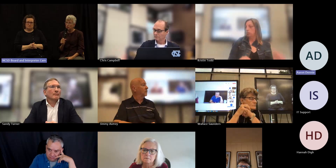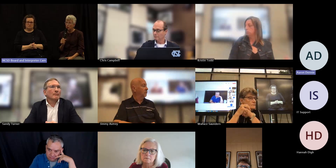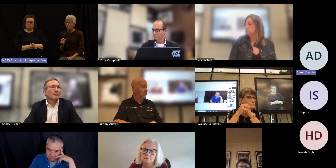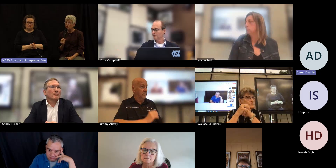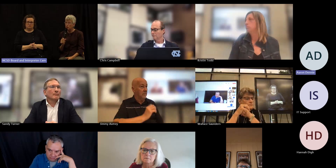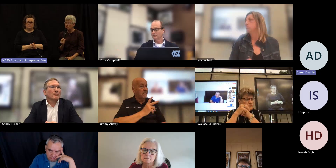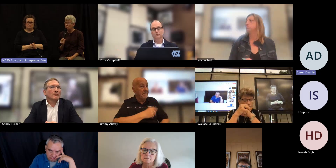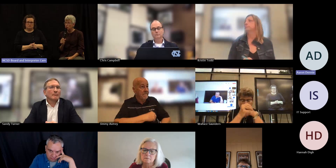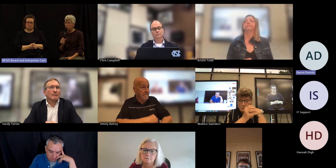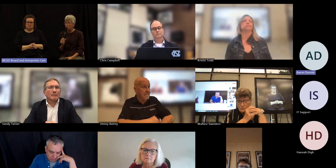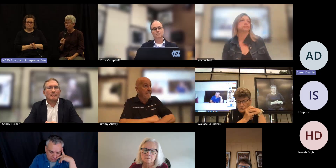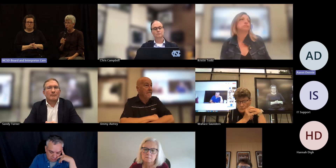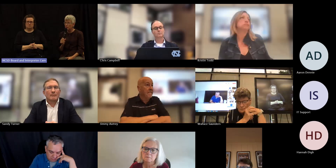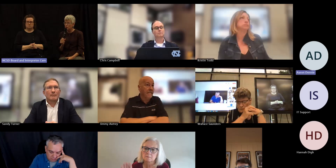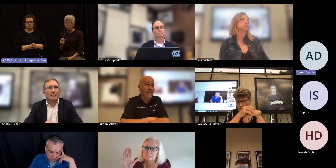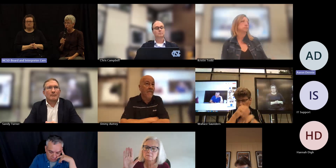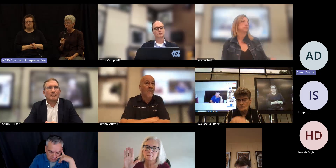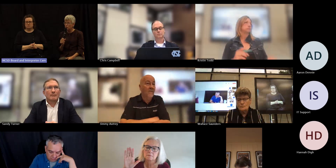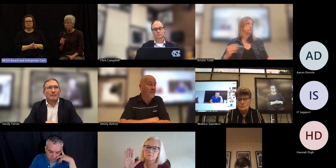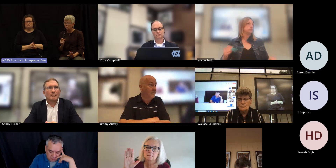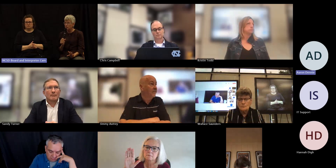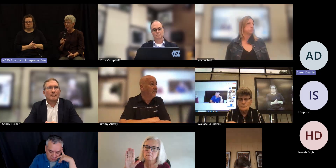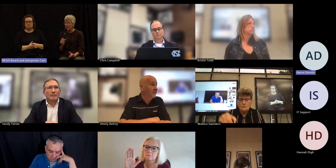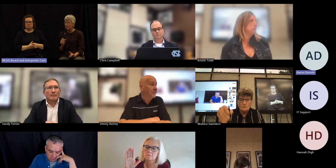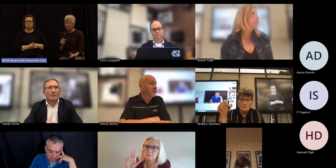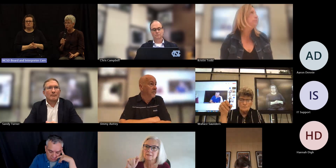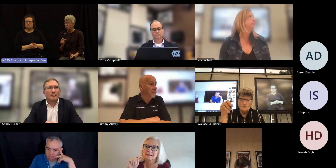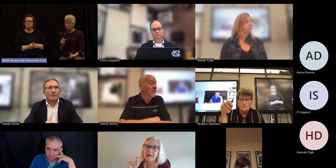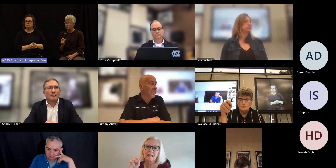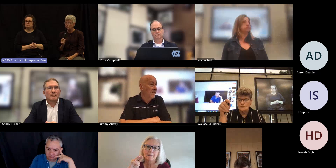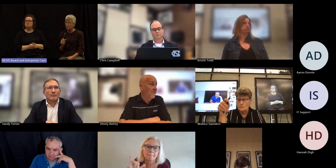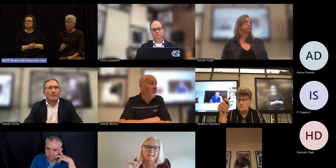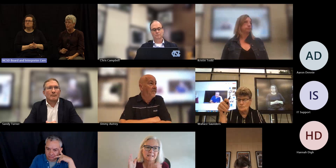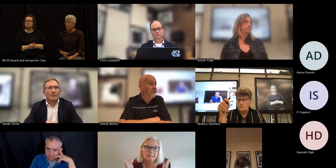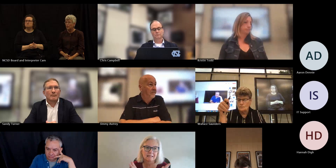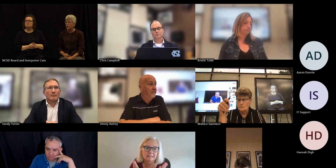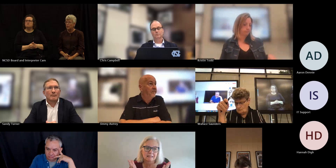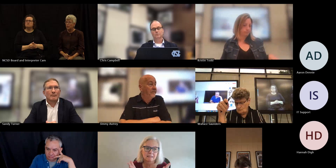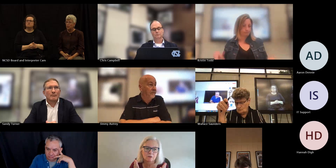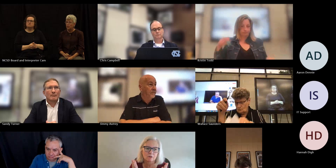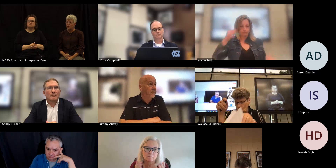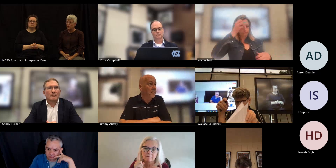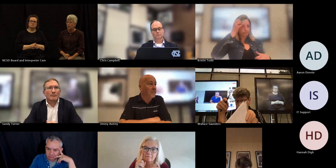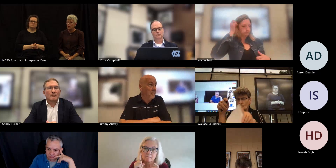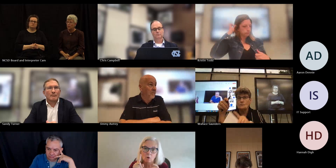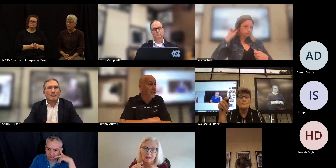And so those are the students who are going to be residential students, just 8 high school students.